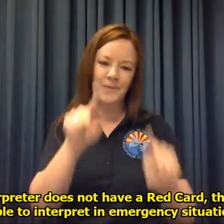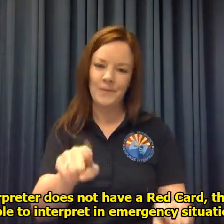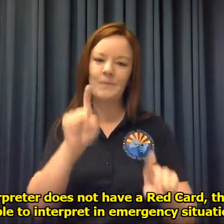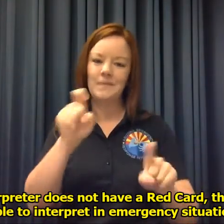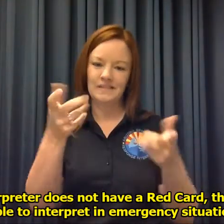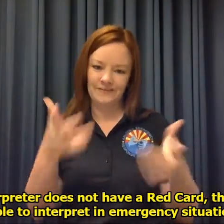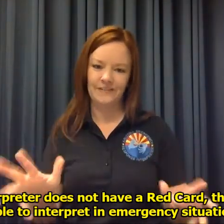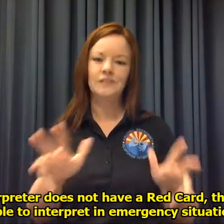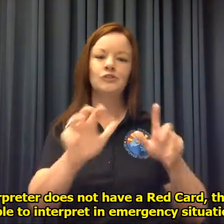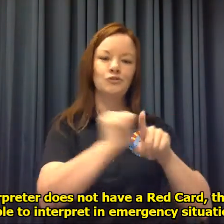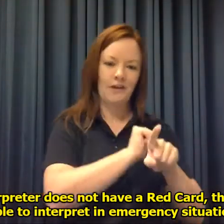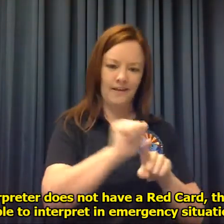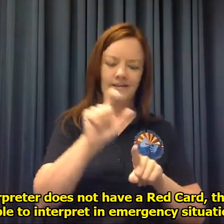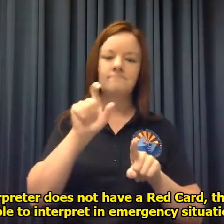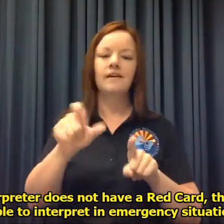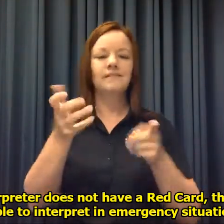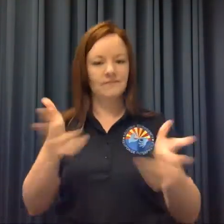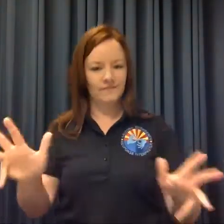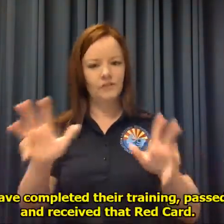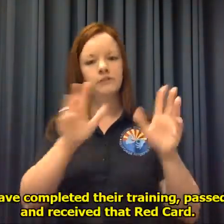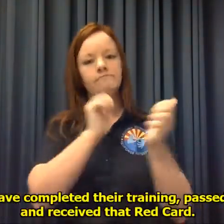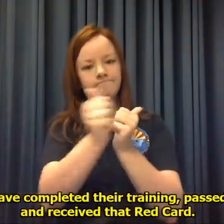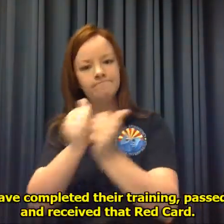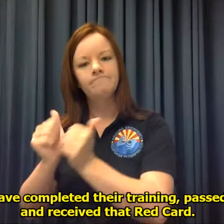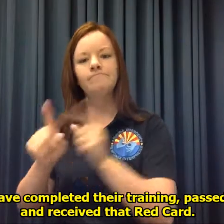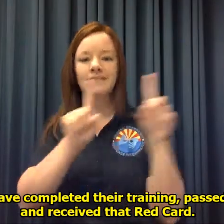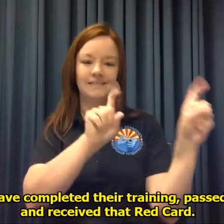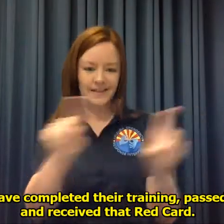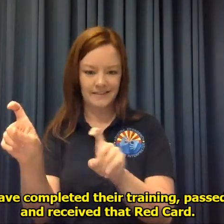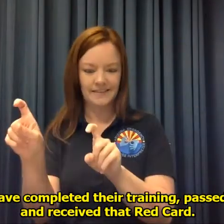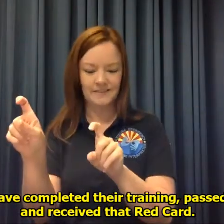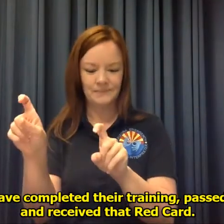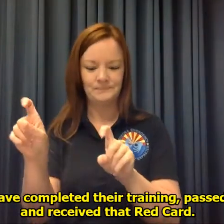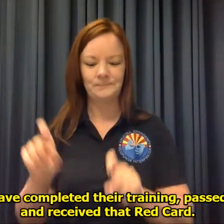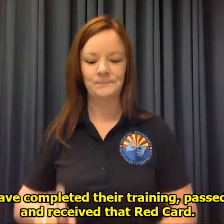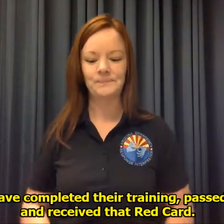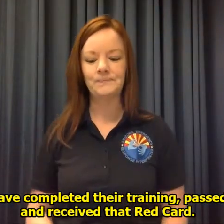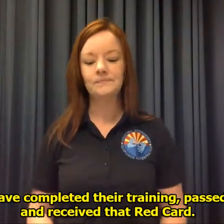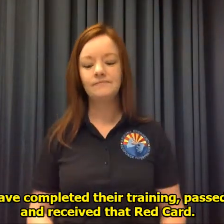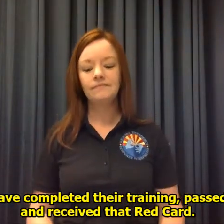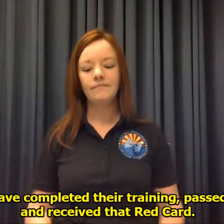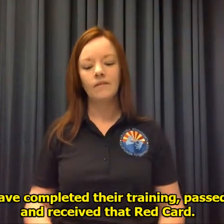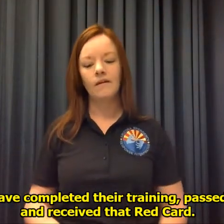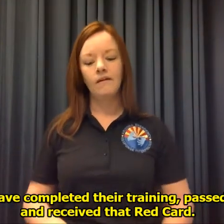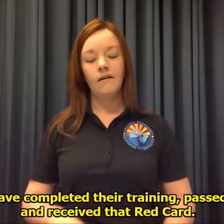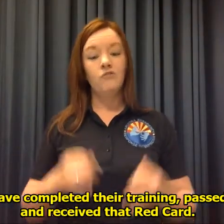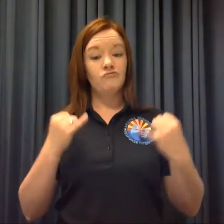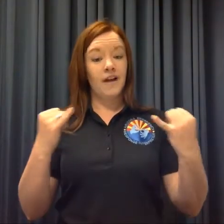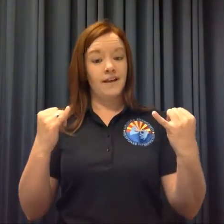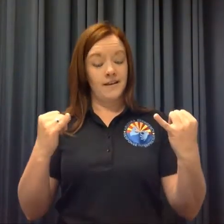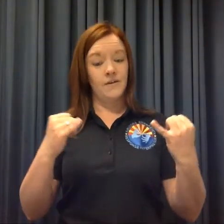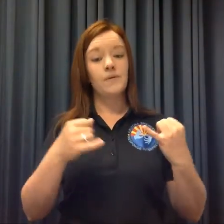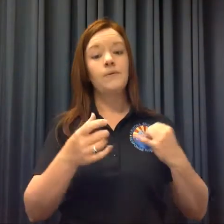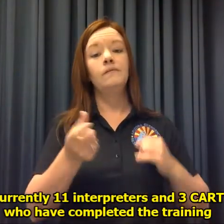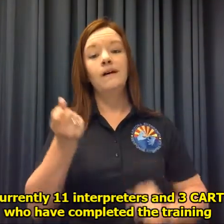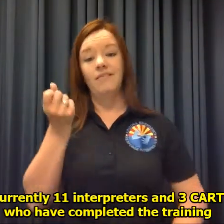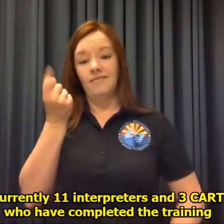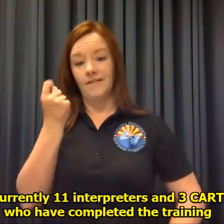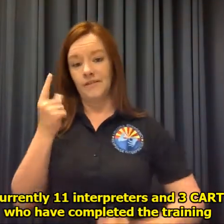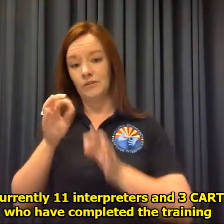to interpret in emergency situations. They must have completed their training, passed their tests, and received that red card. There are currently